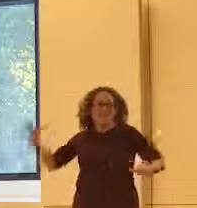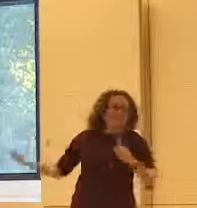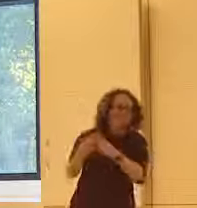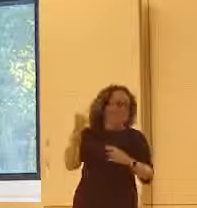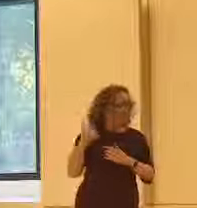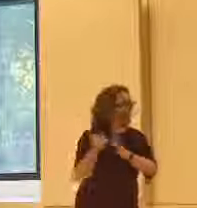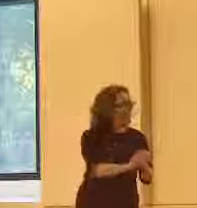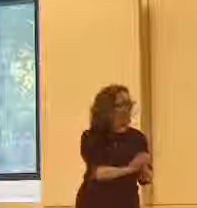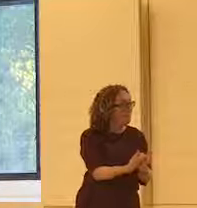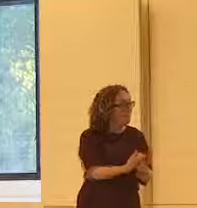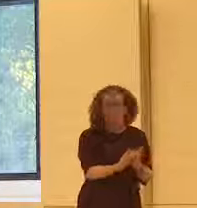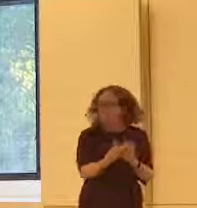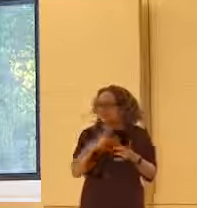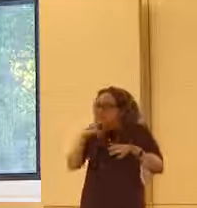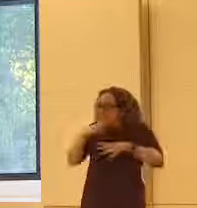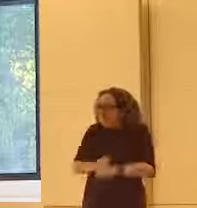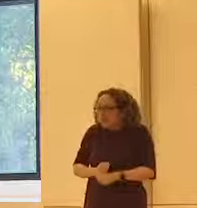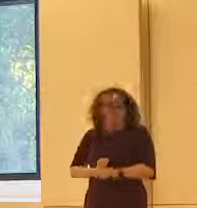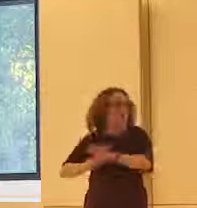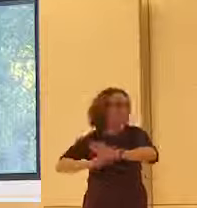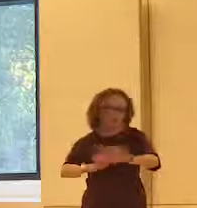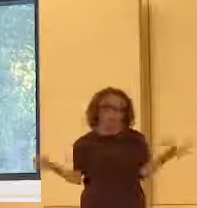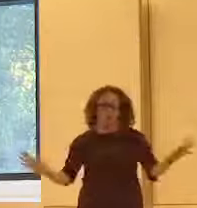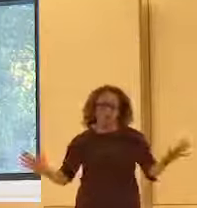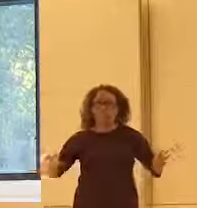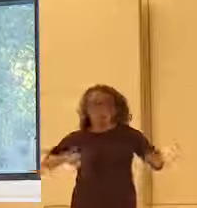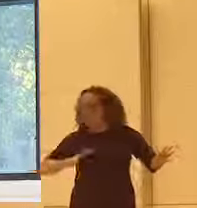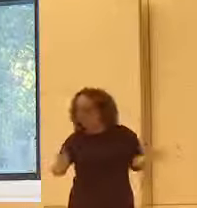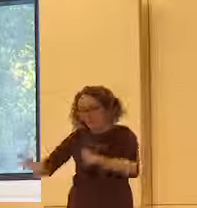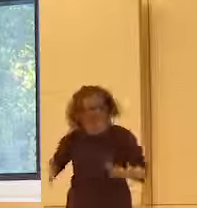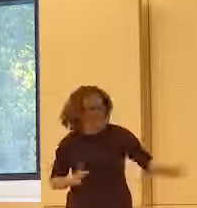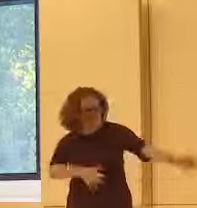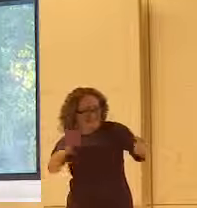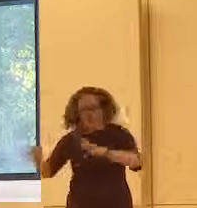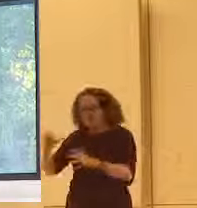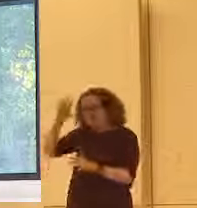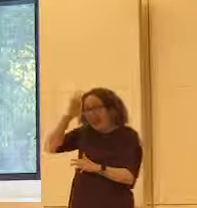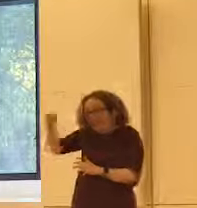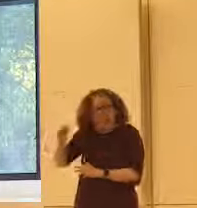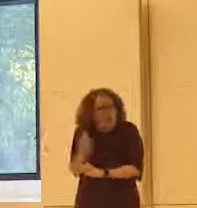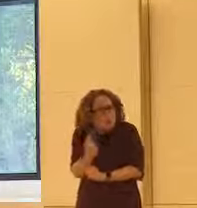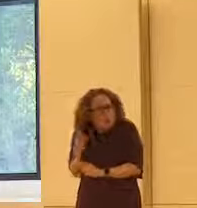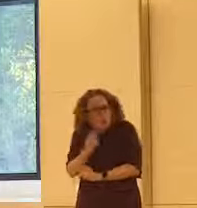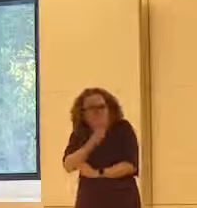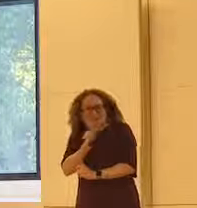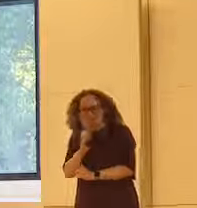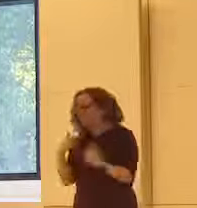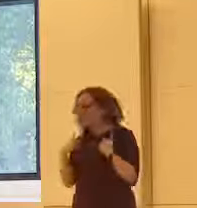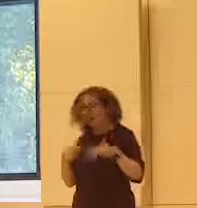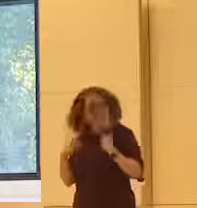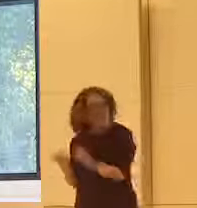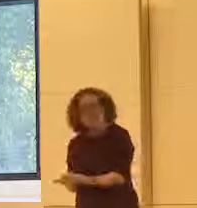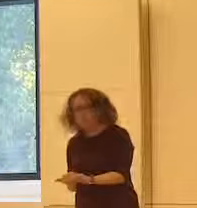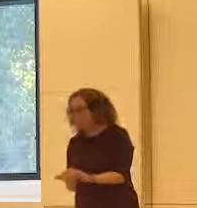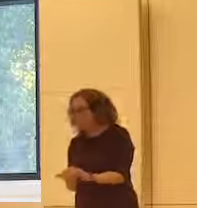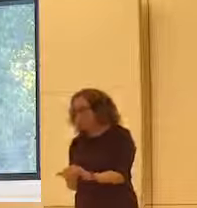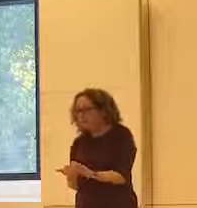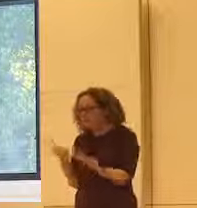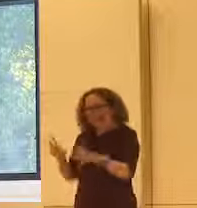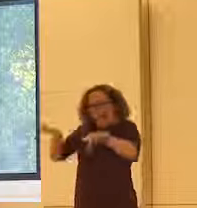around. The deaf should be able to be identified really easily and get their service in place so they can talk, so